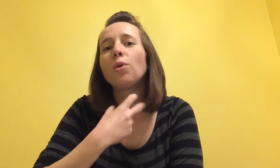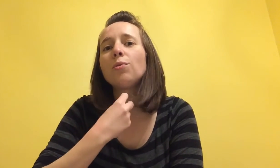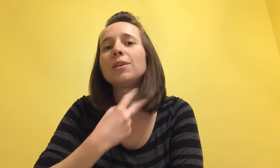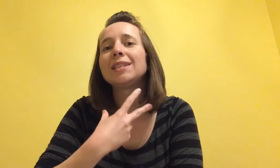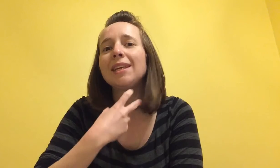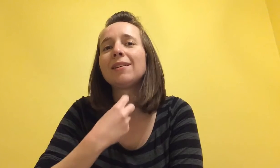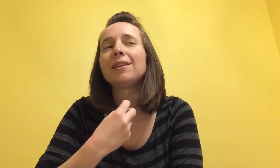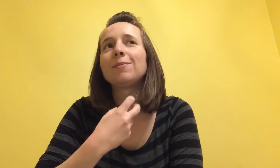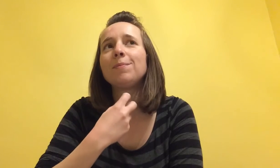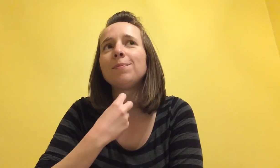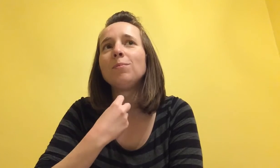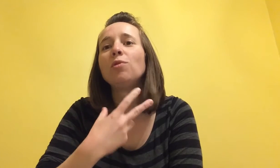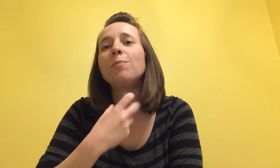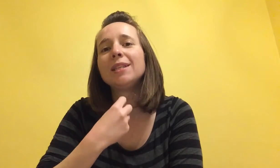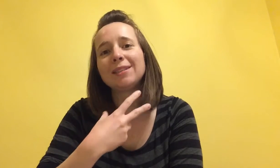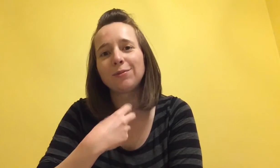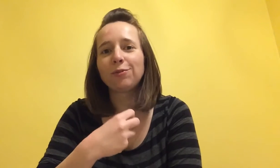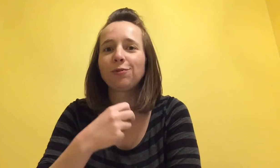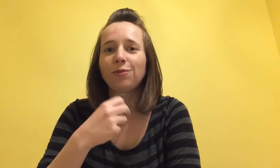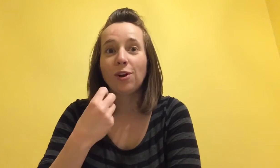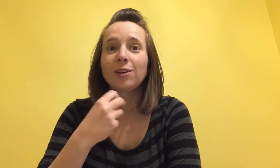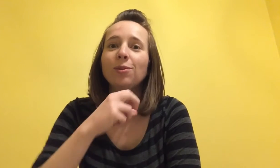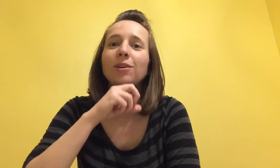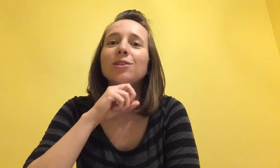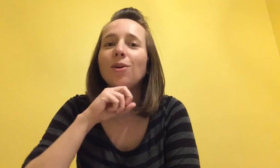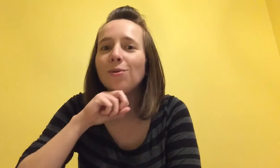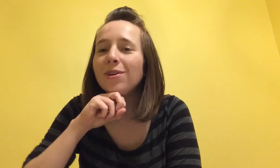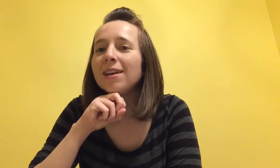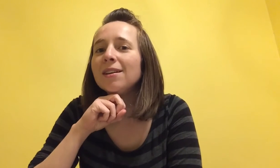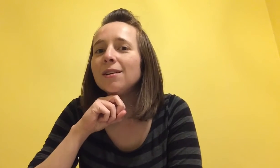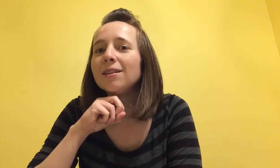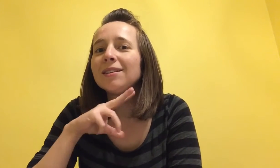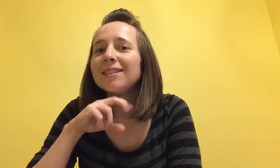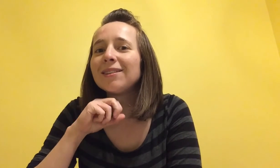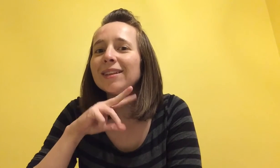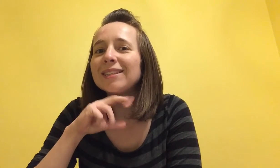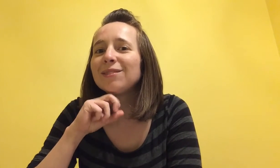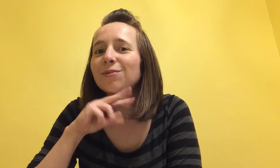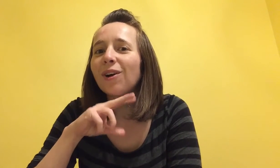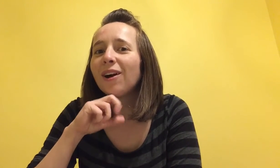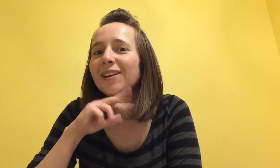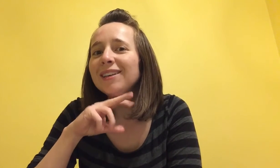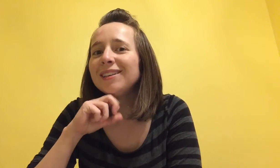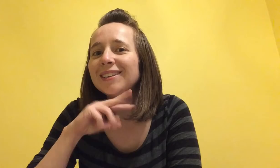croak movements of a frog or a toad. So this is frog.